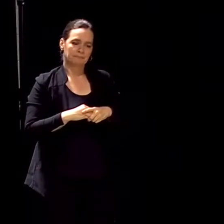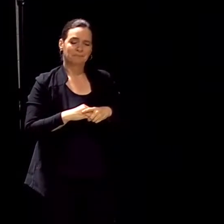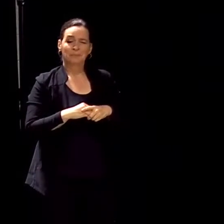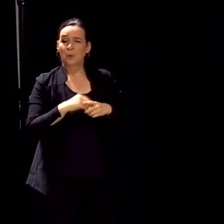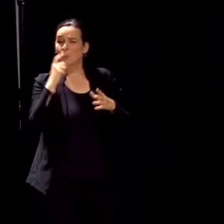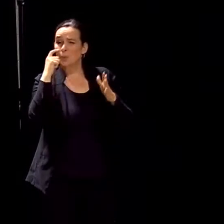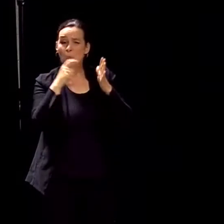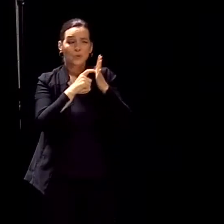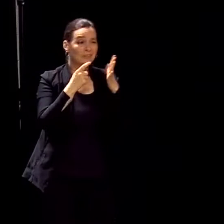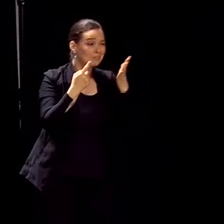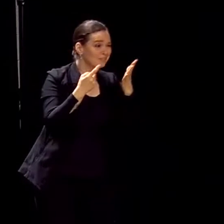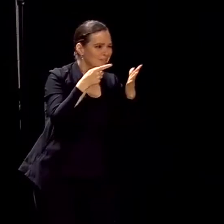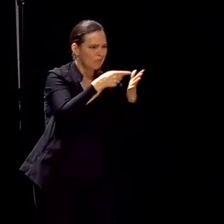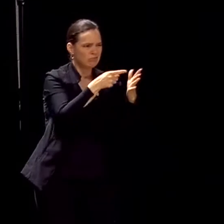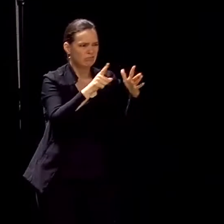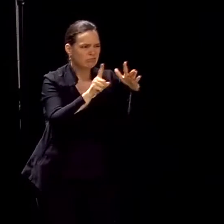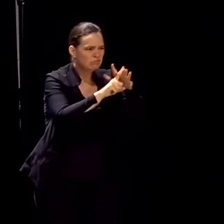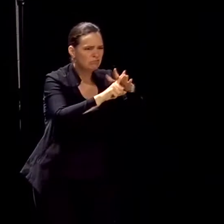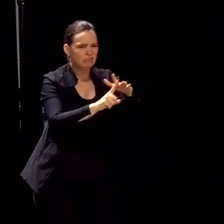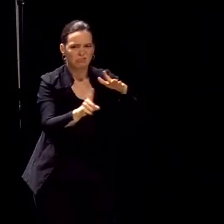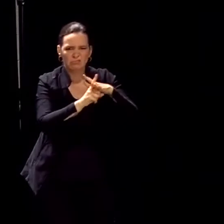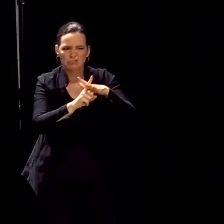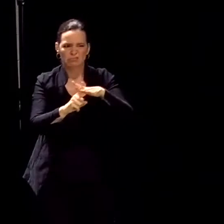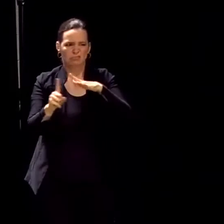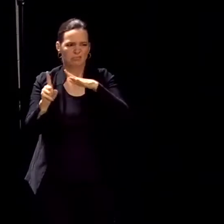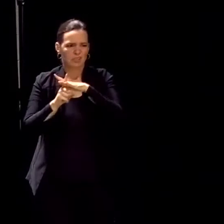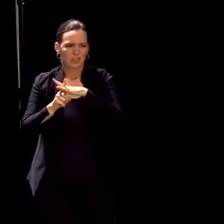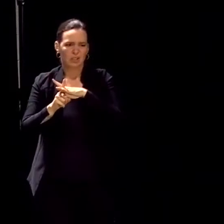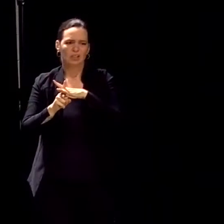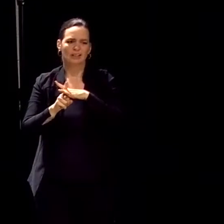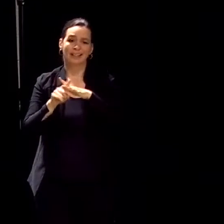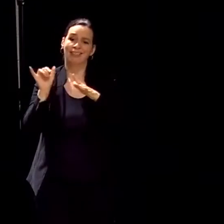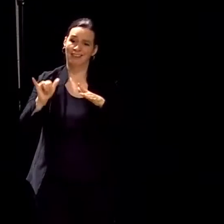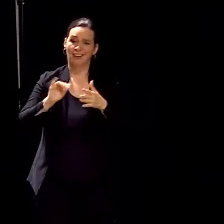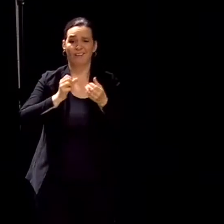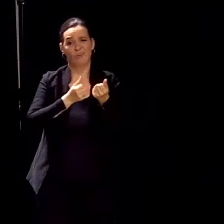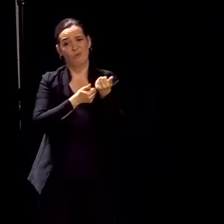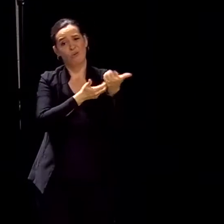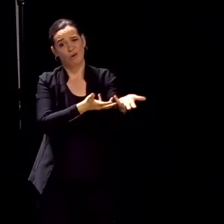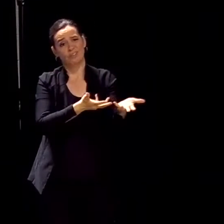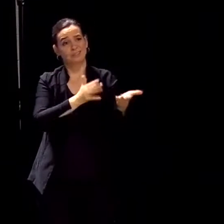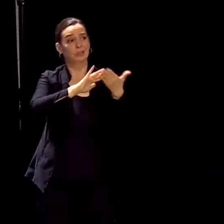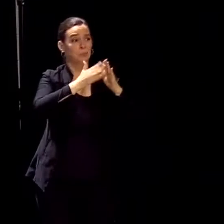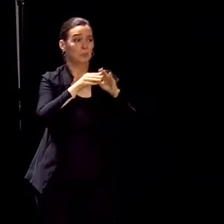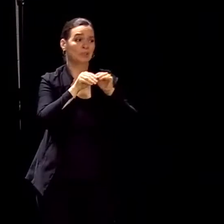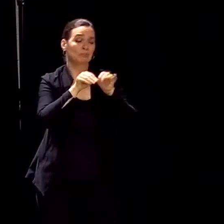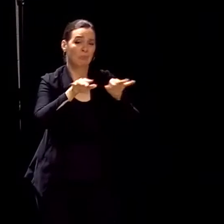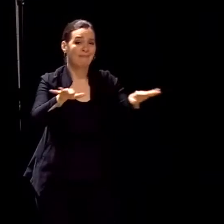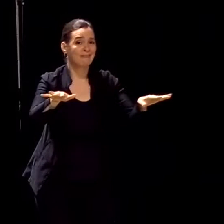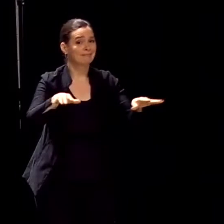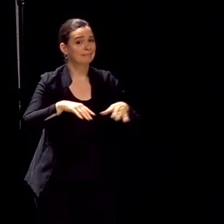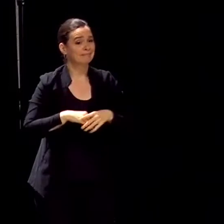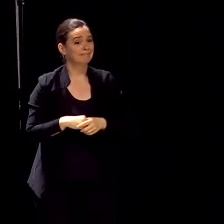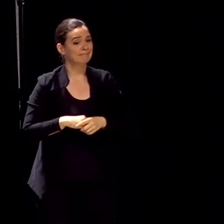all. So that's been one of the contributing factors to the numbers. The numbers look like